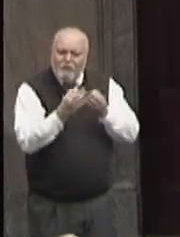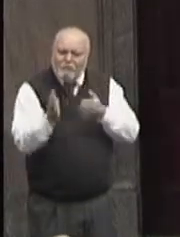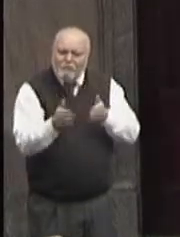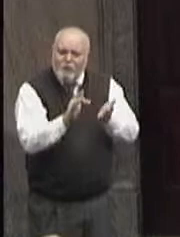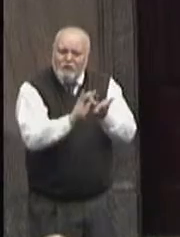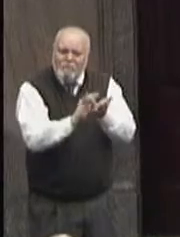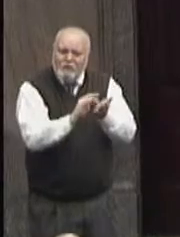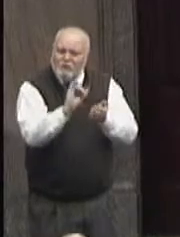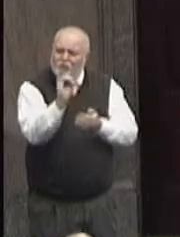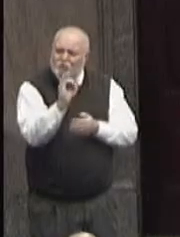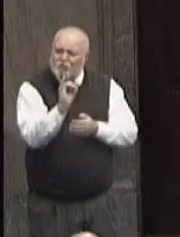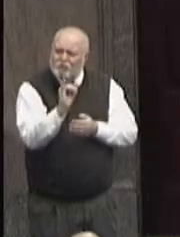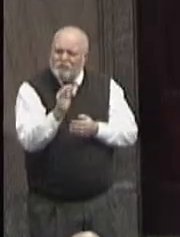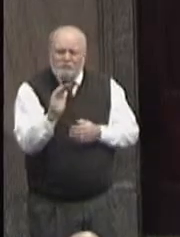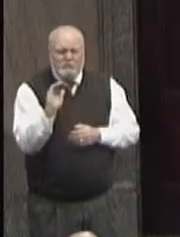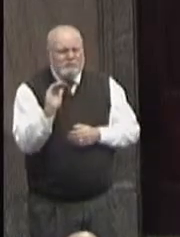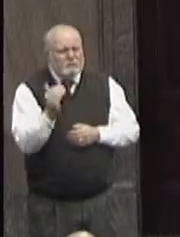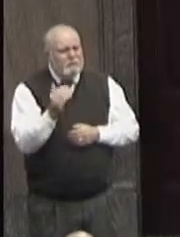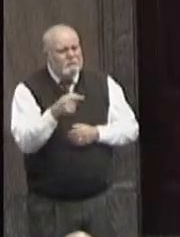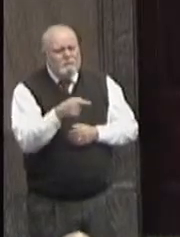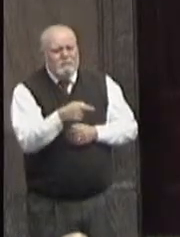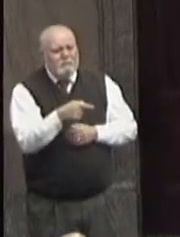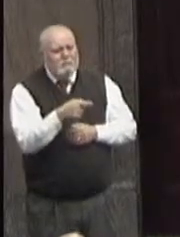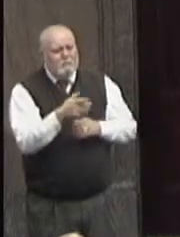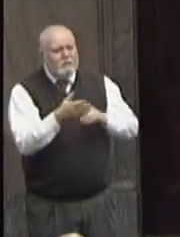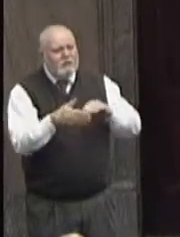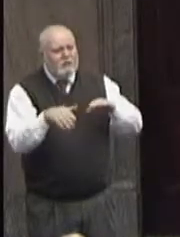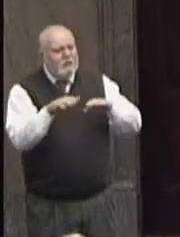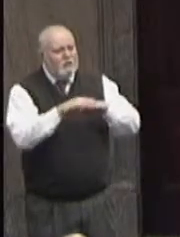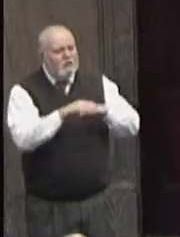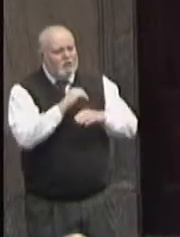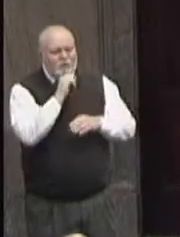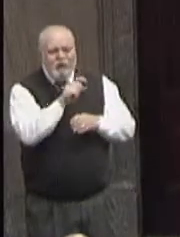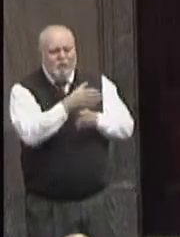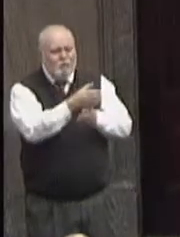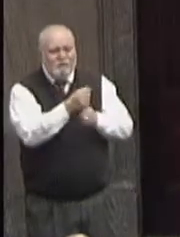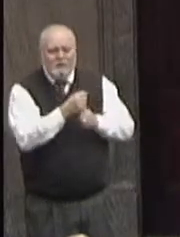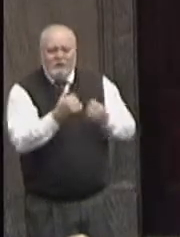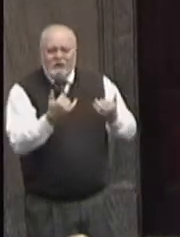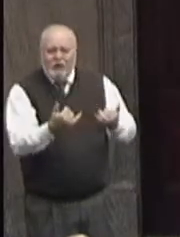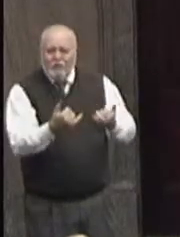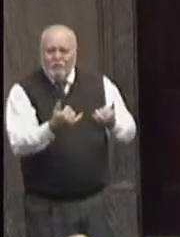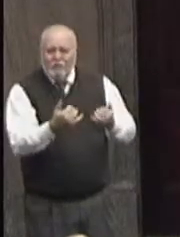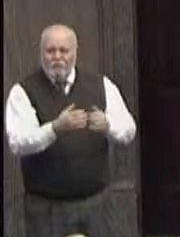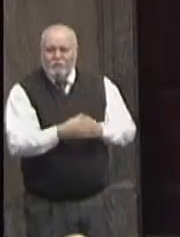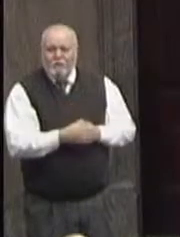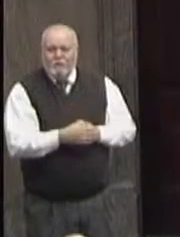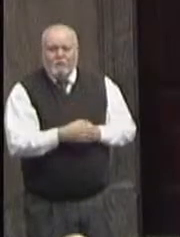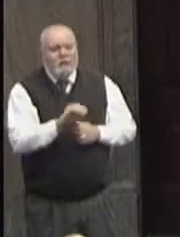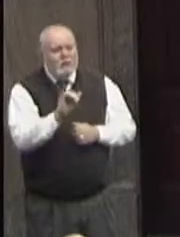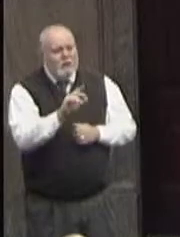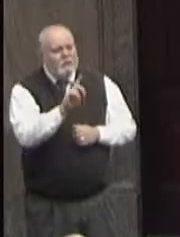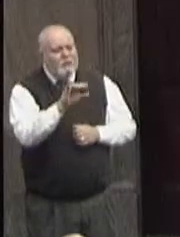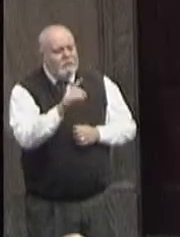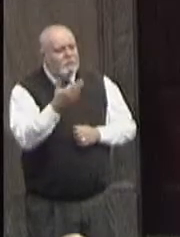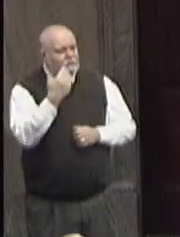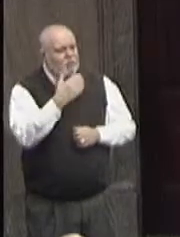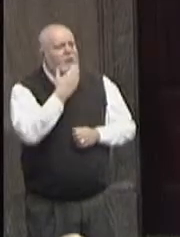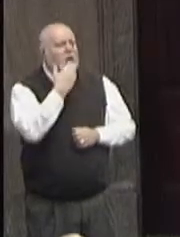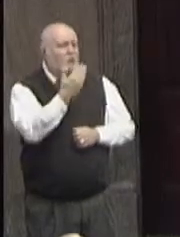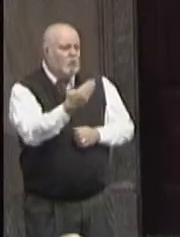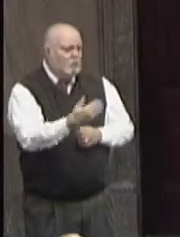insurance, seems this is the coverage his family should receive now, as they did before. Thank